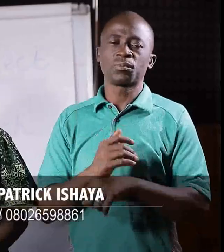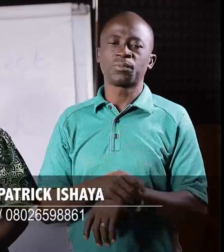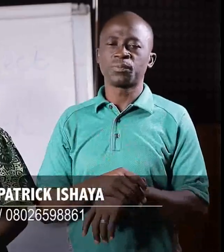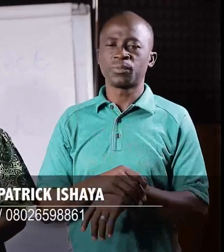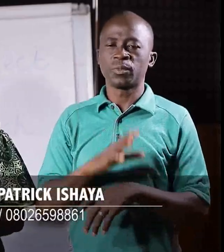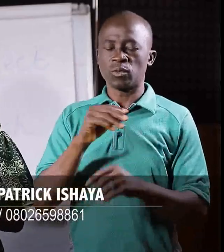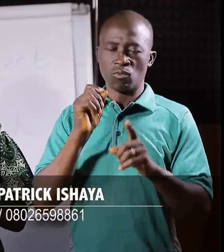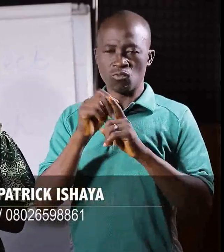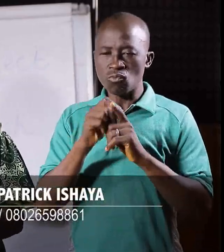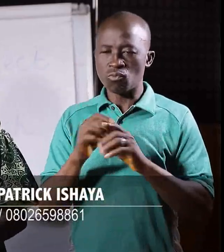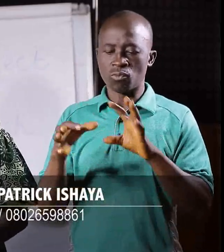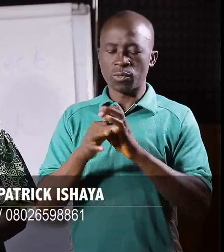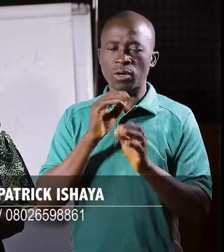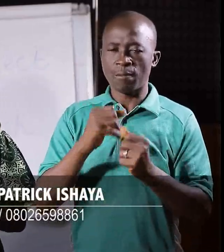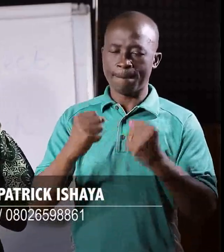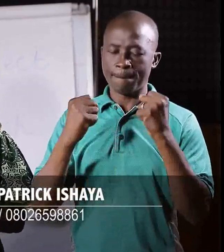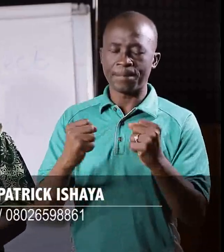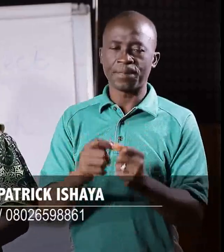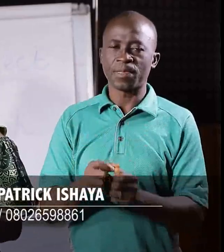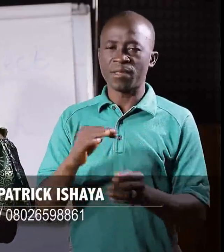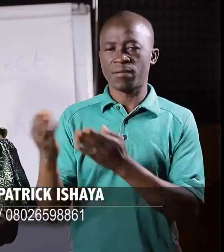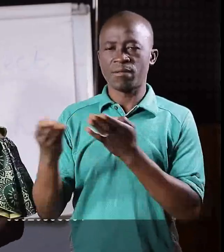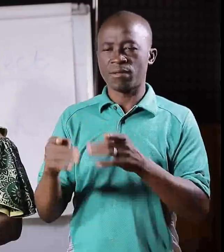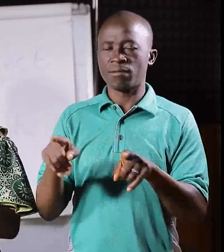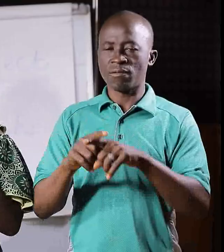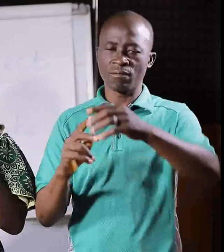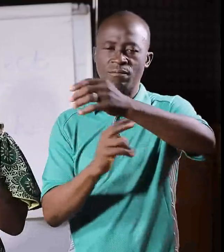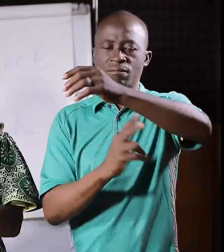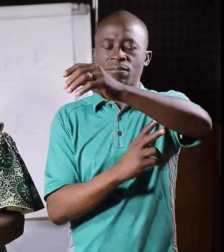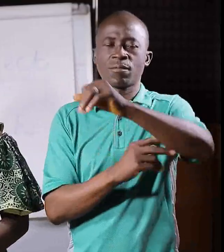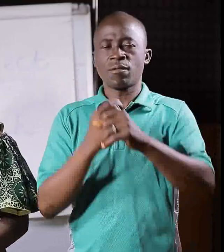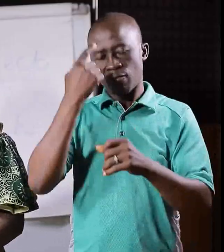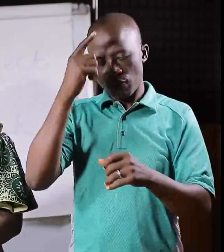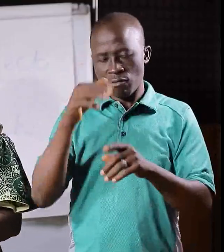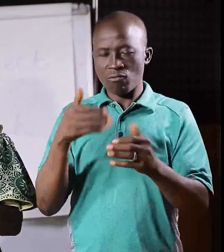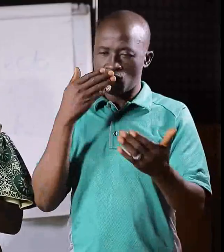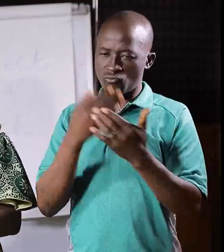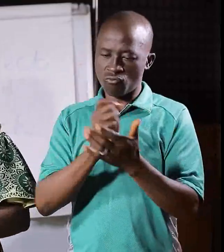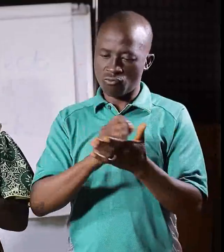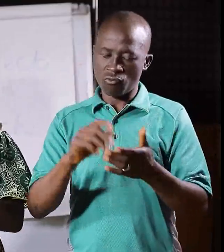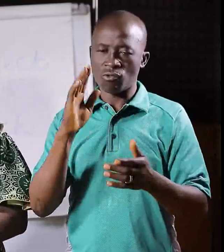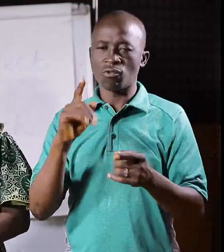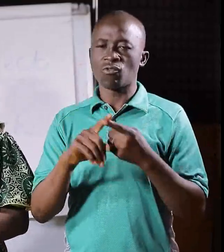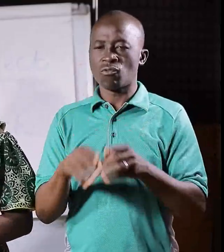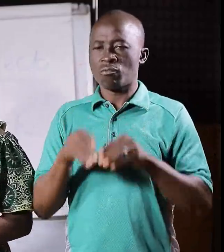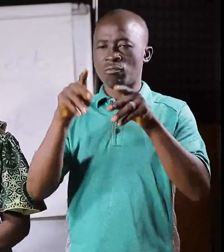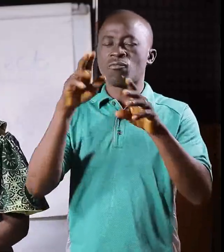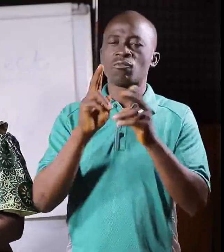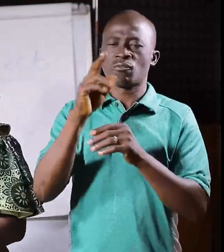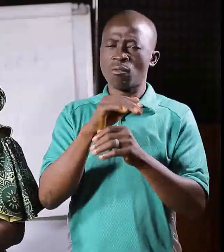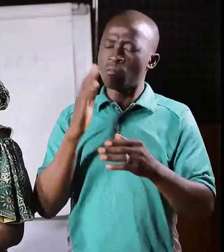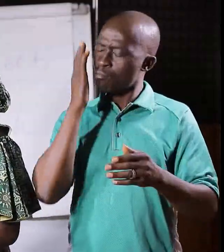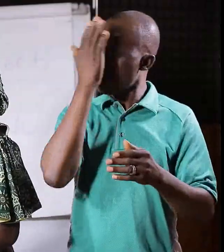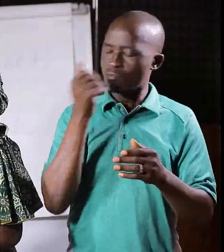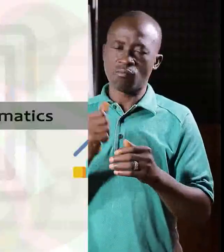our word connectors, are very powerful. They serve as a bridge for any good writer to be able to put up a beautiful